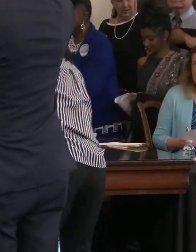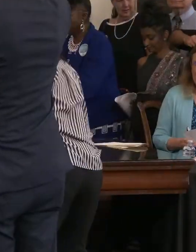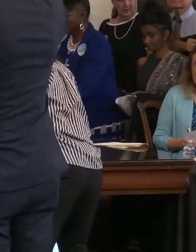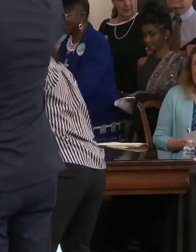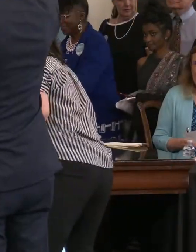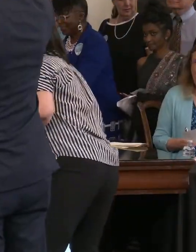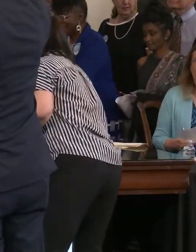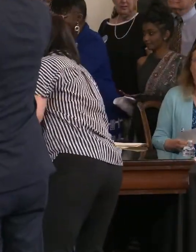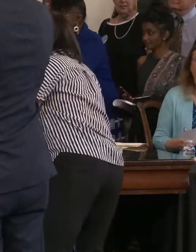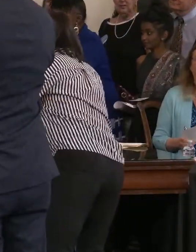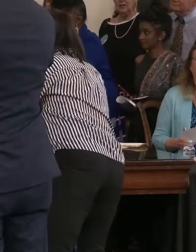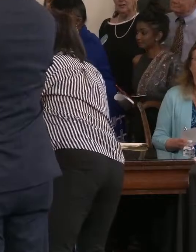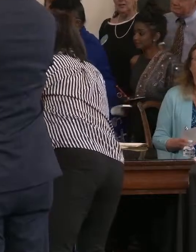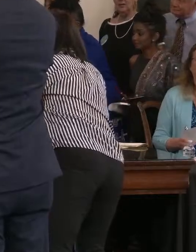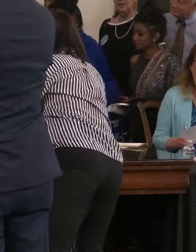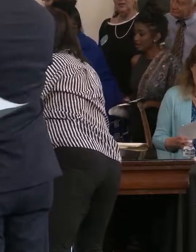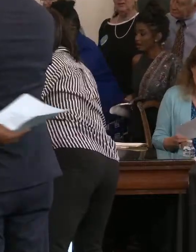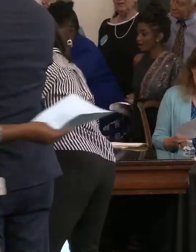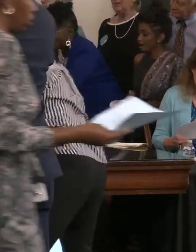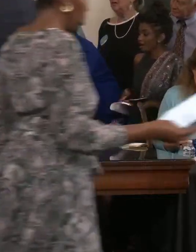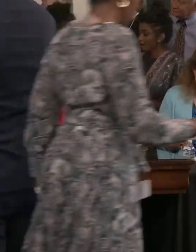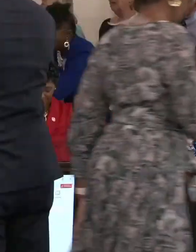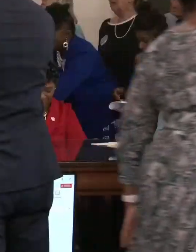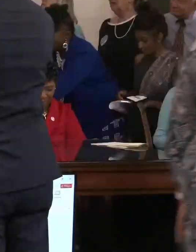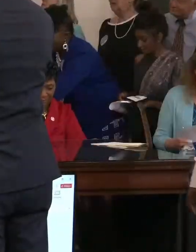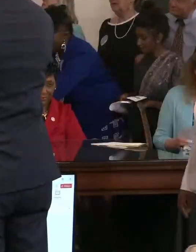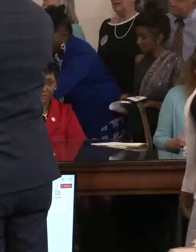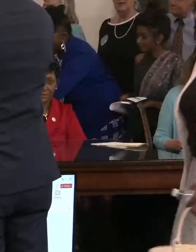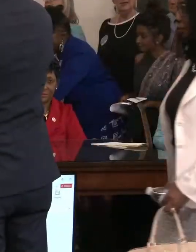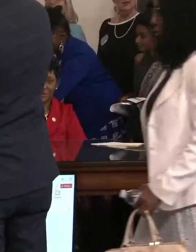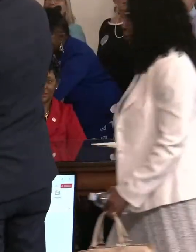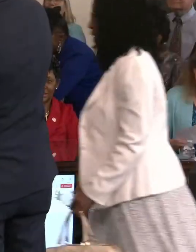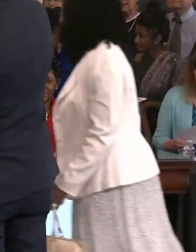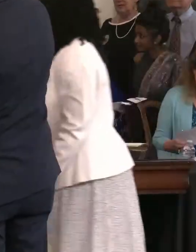Please exit to your right. Please exit to your right unless you're in the next bill.